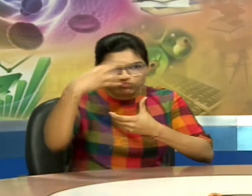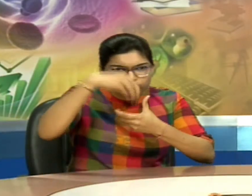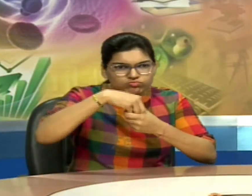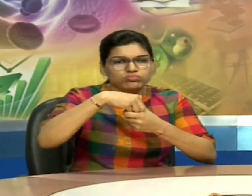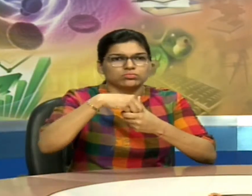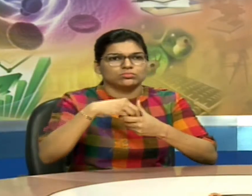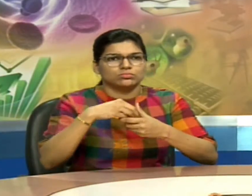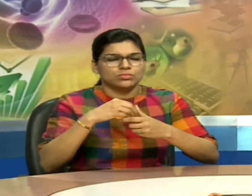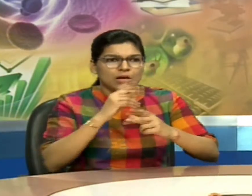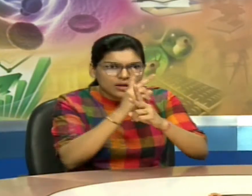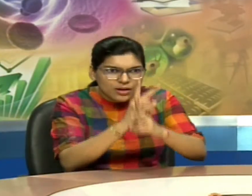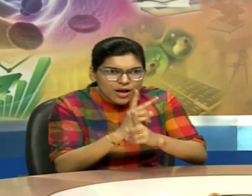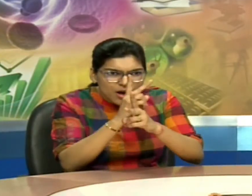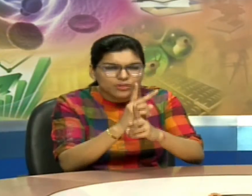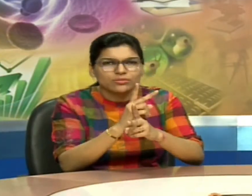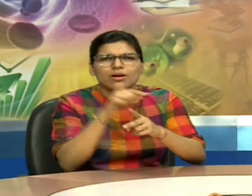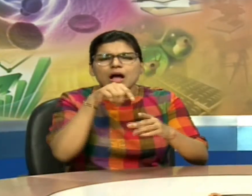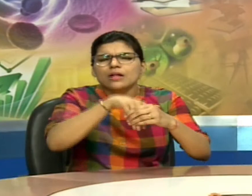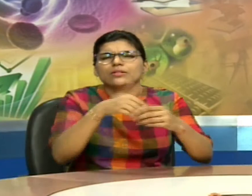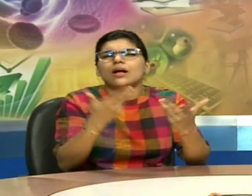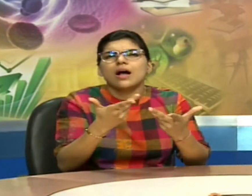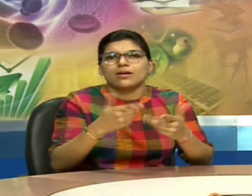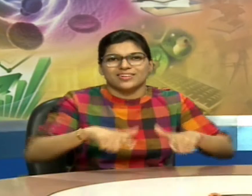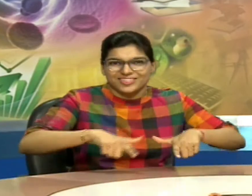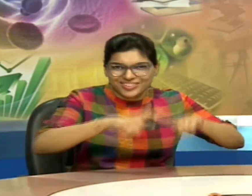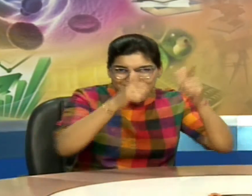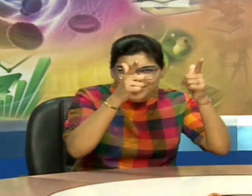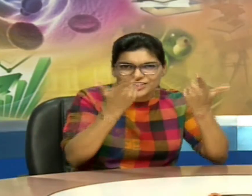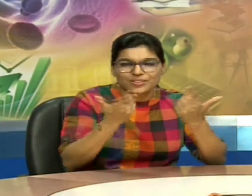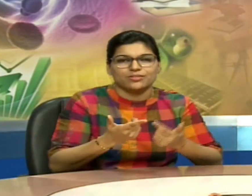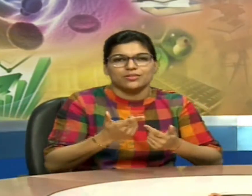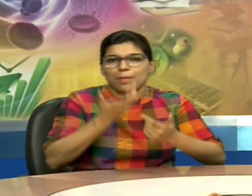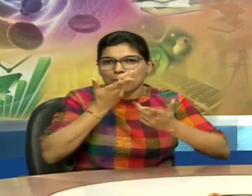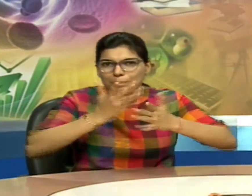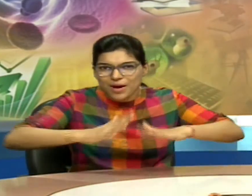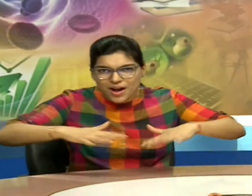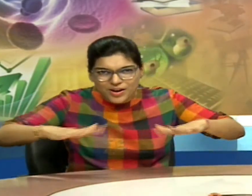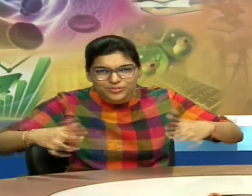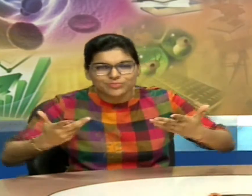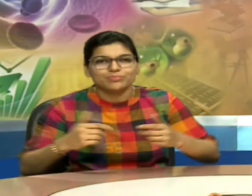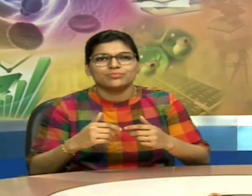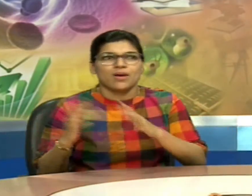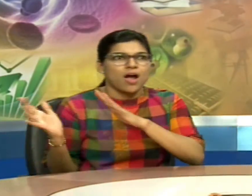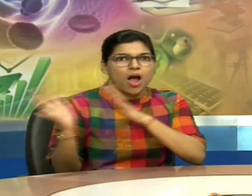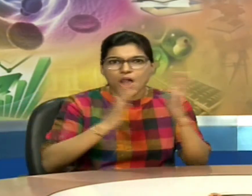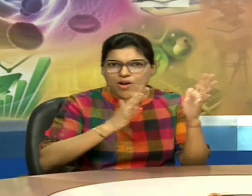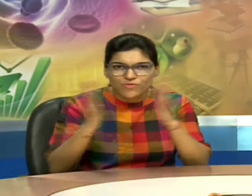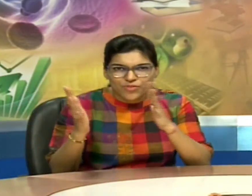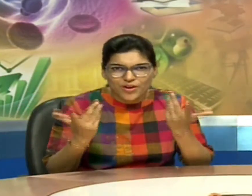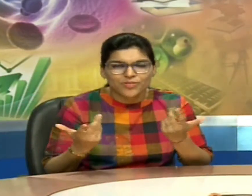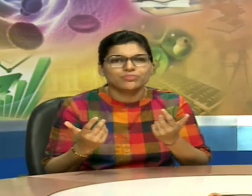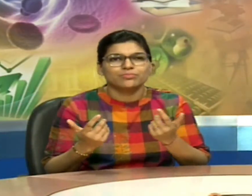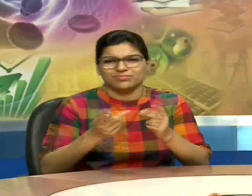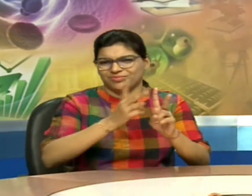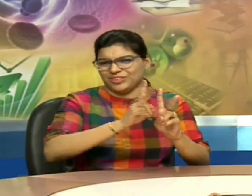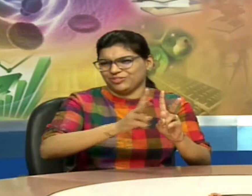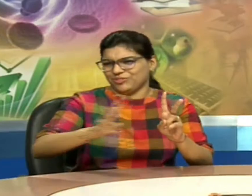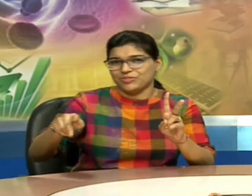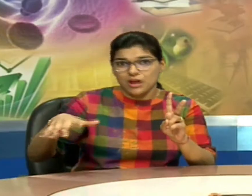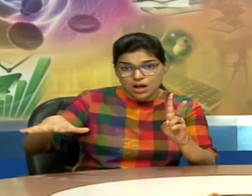about the earth and also about us. It is an appeal to all the people